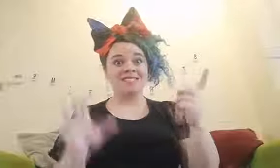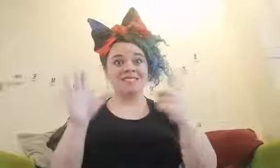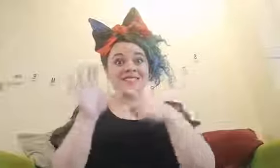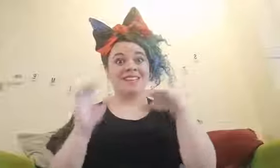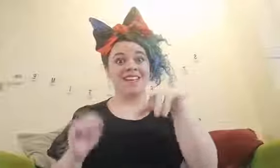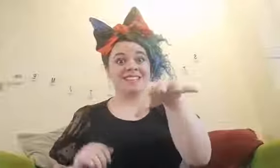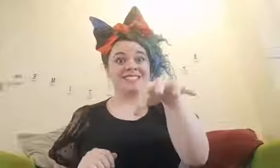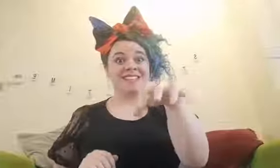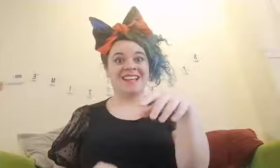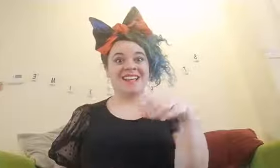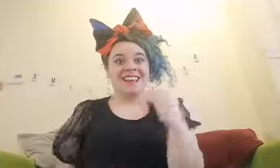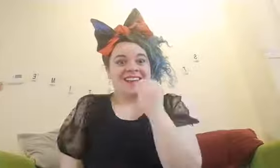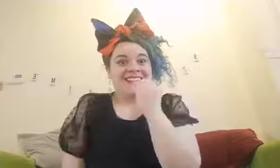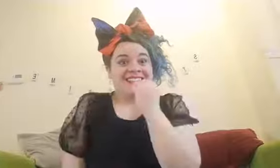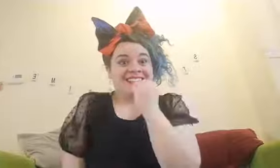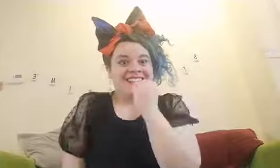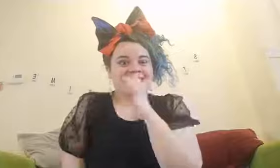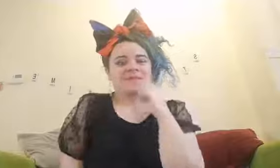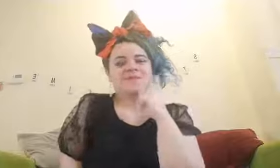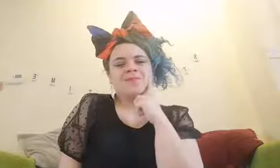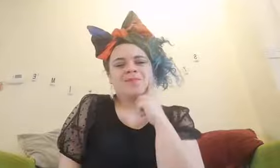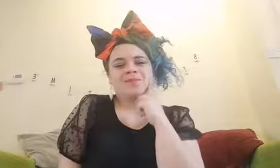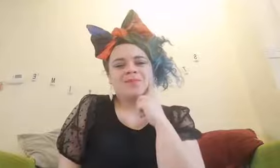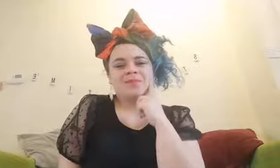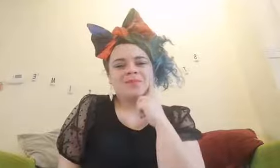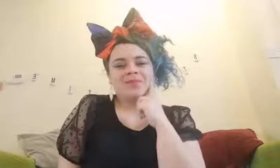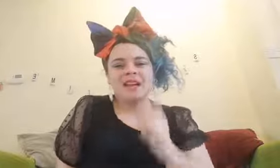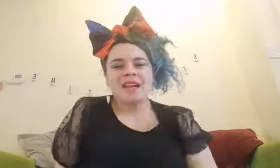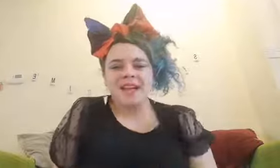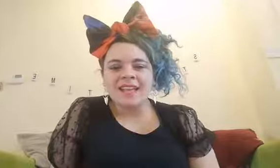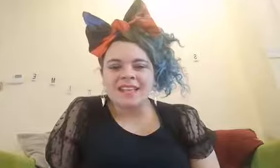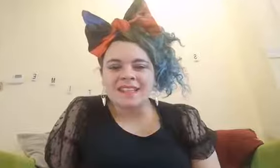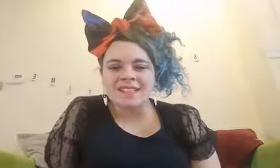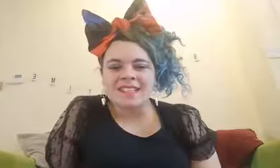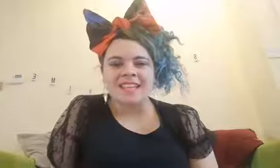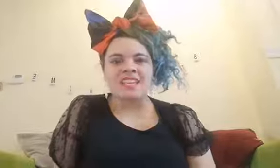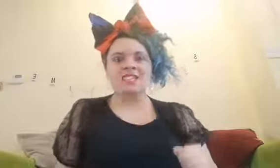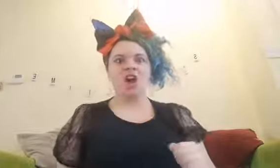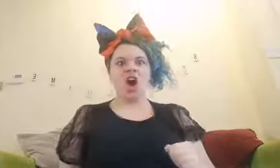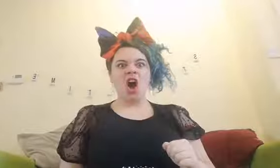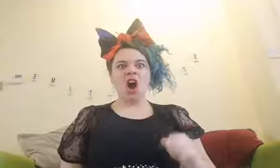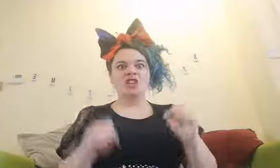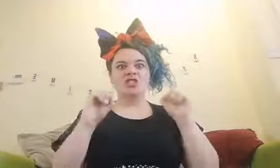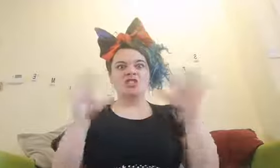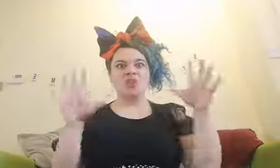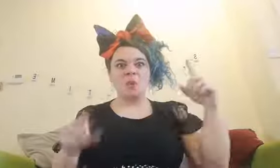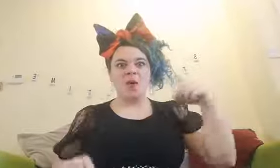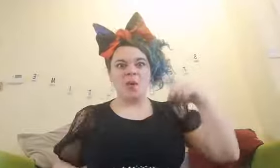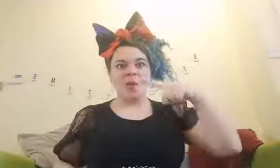does Anansi like to eat? He likes to eat